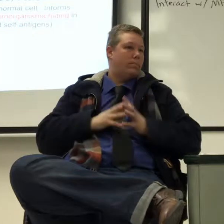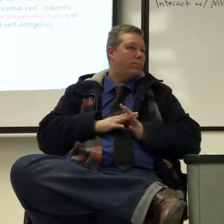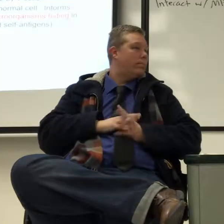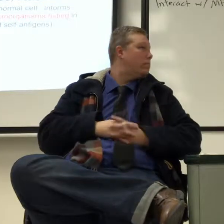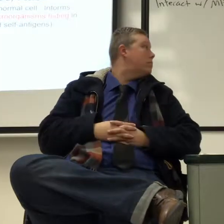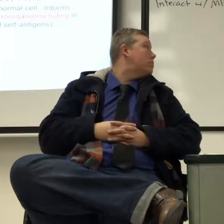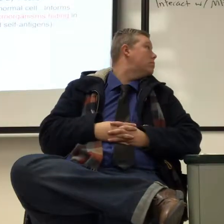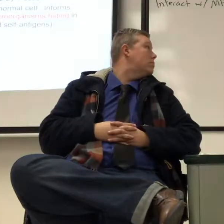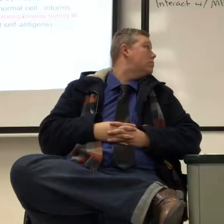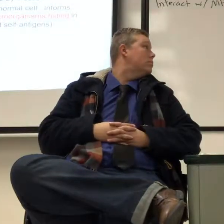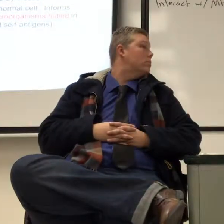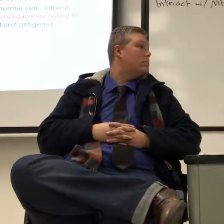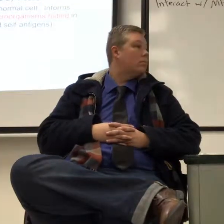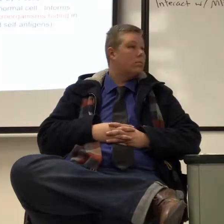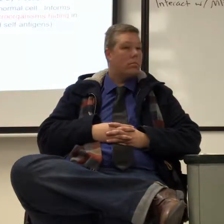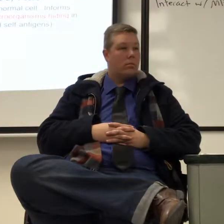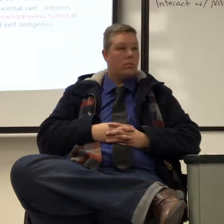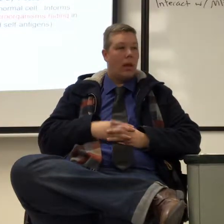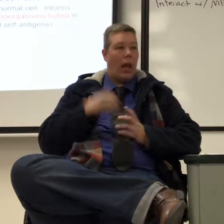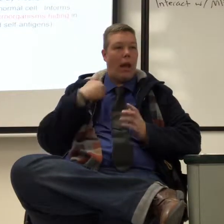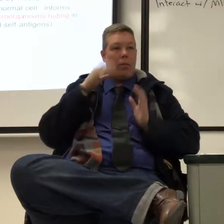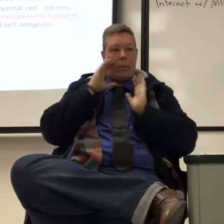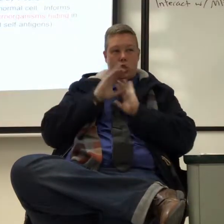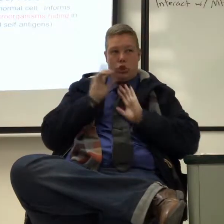Well, here's a picture of that.